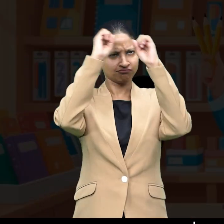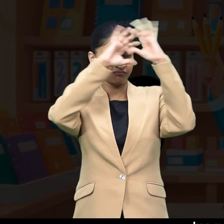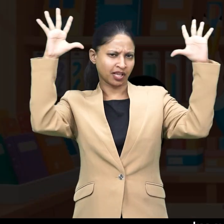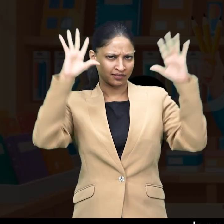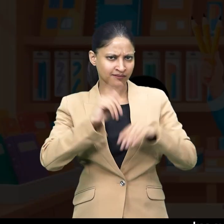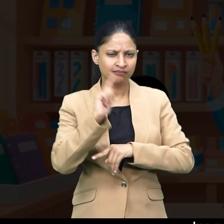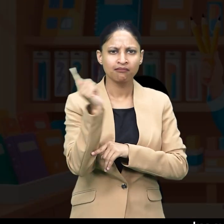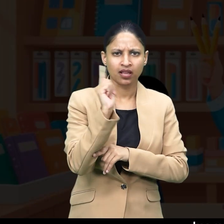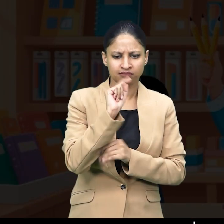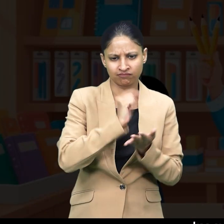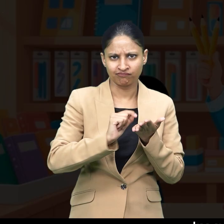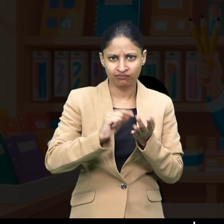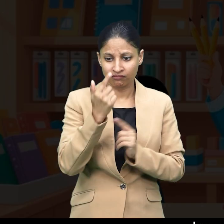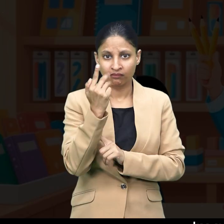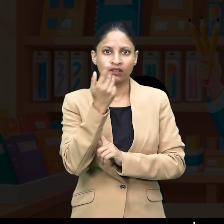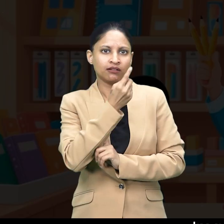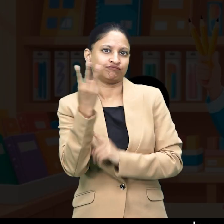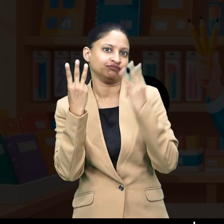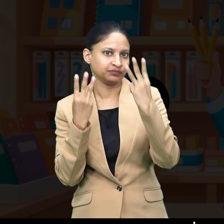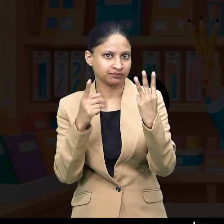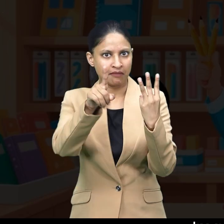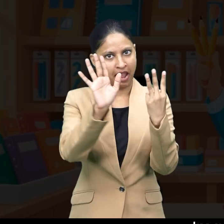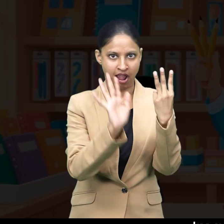Imagine you have 3 pencils.